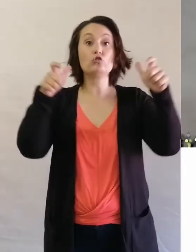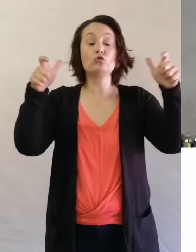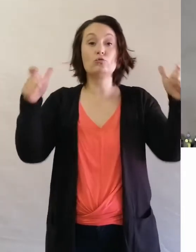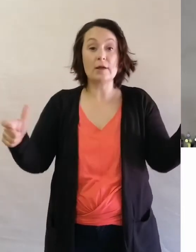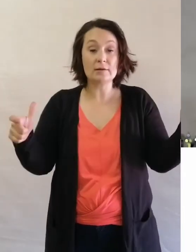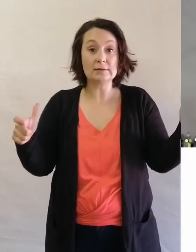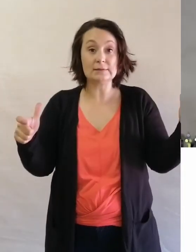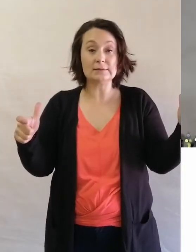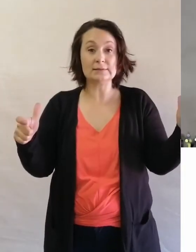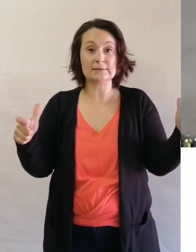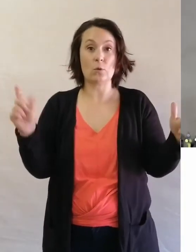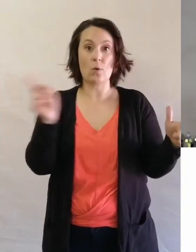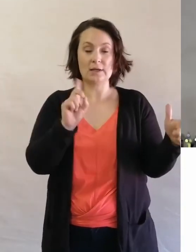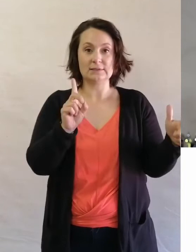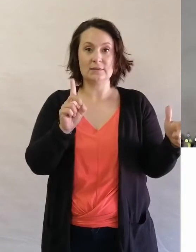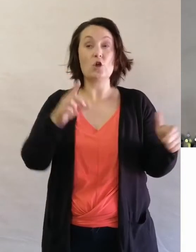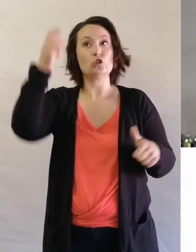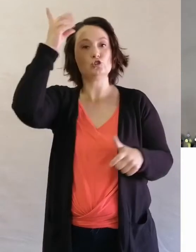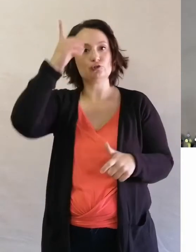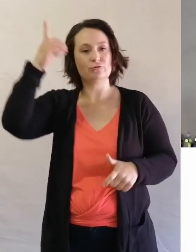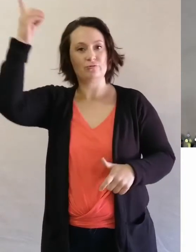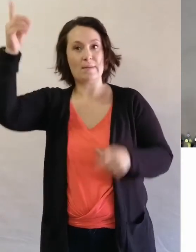attaches themselves to a great dream.